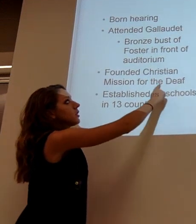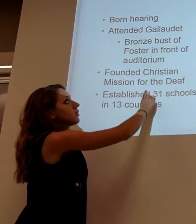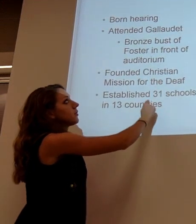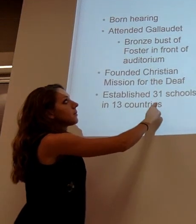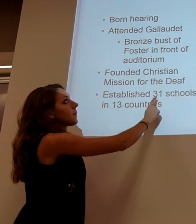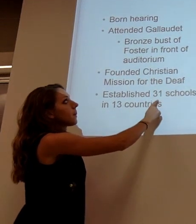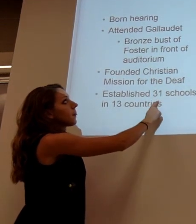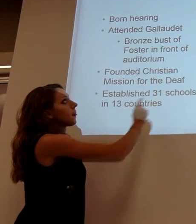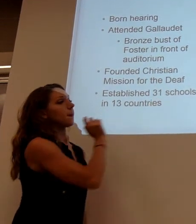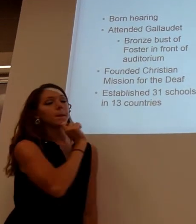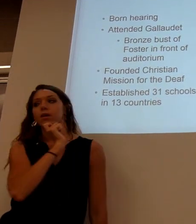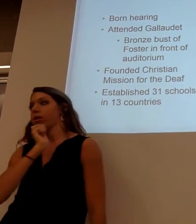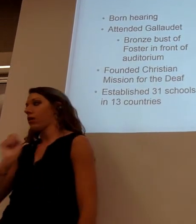here.